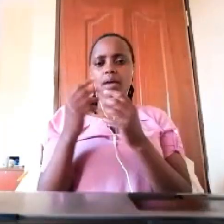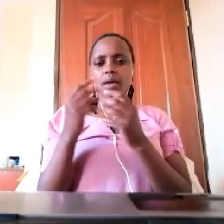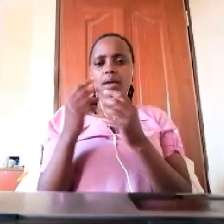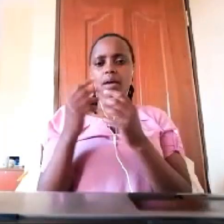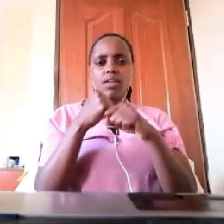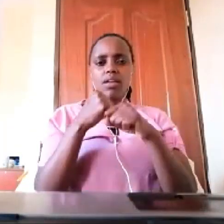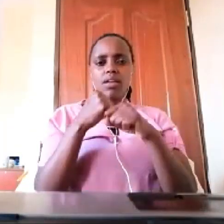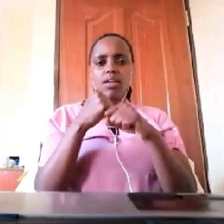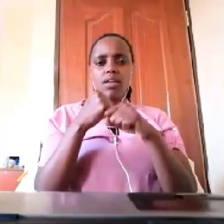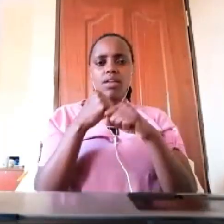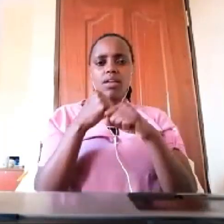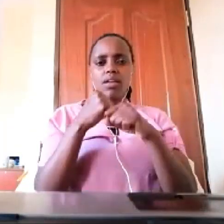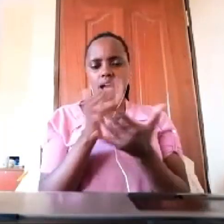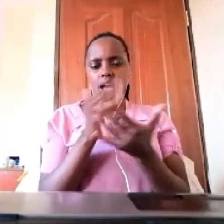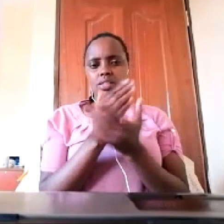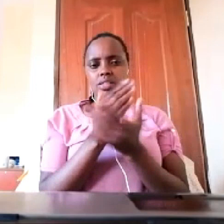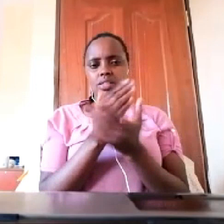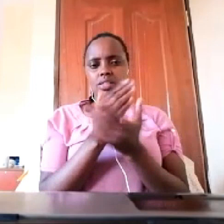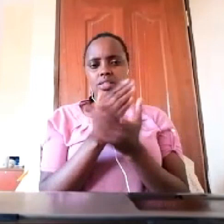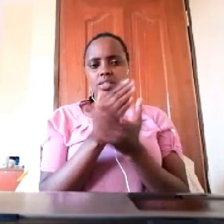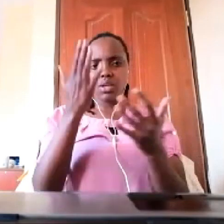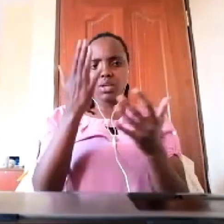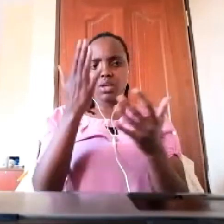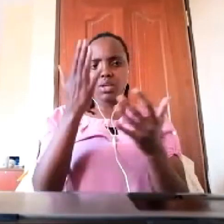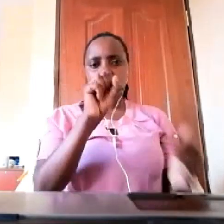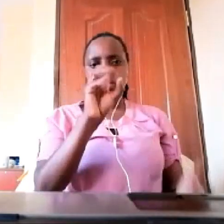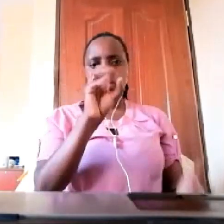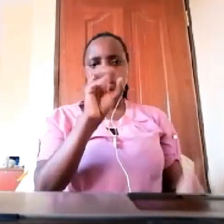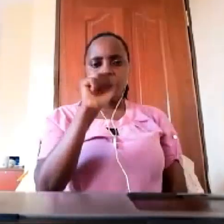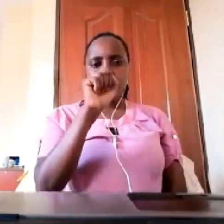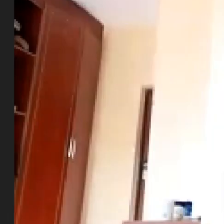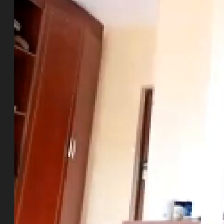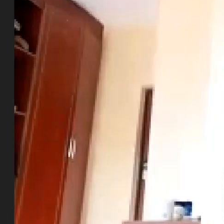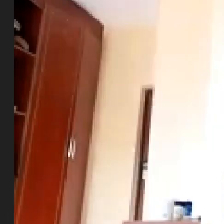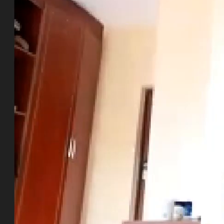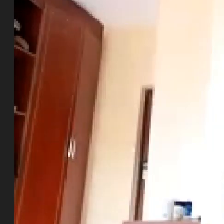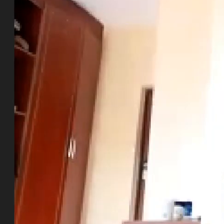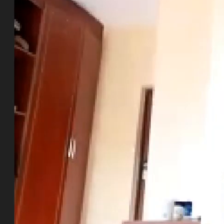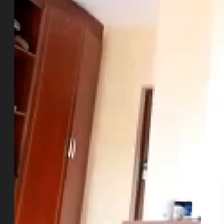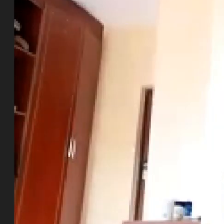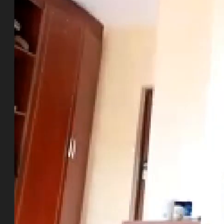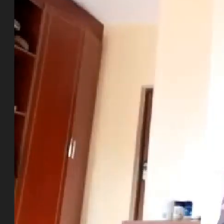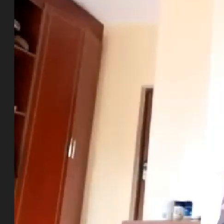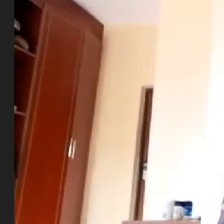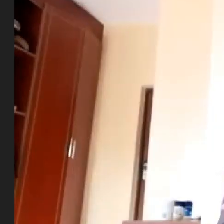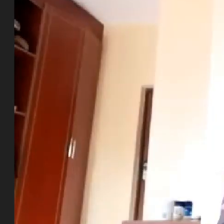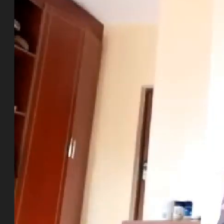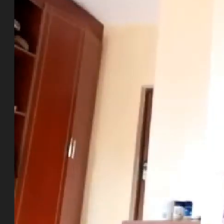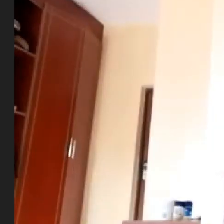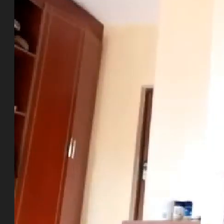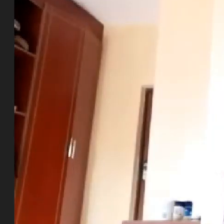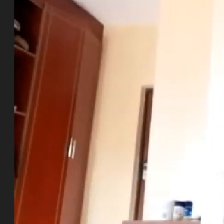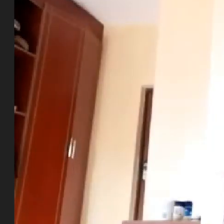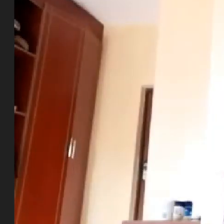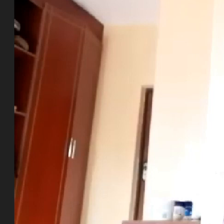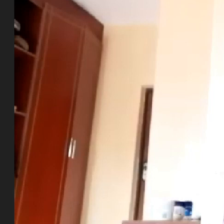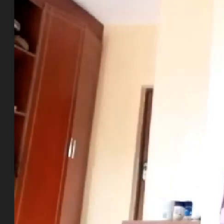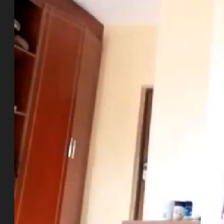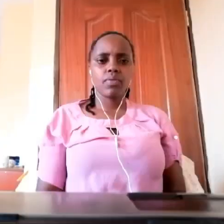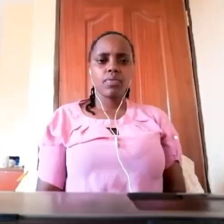certain bureaucracies so that CSOs can improve their observer status. That's all I wanted to add. Over to you, Cleo.